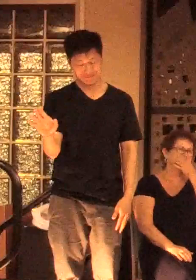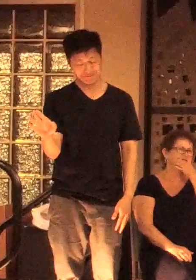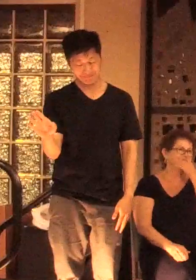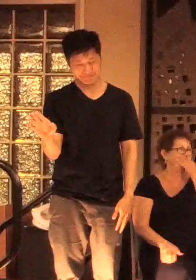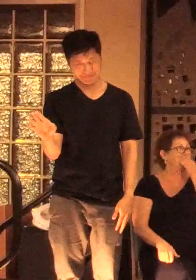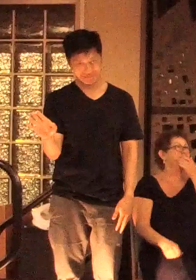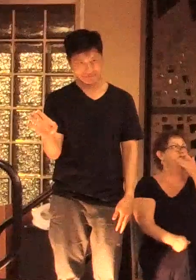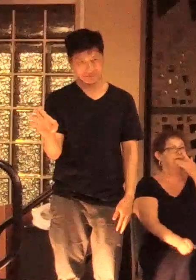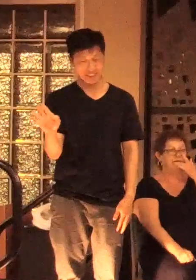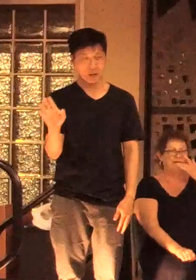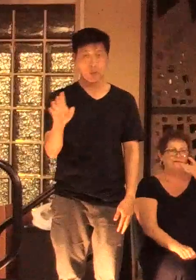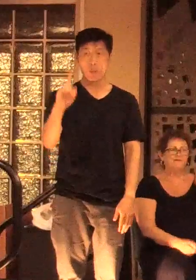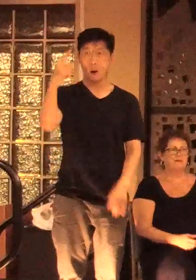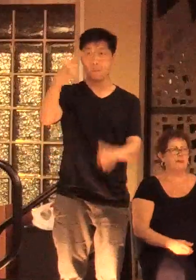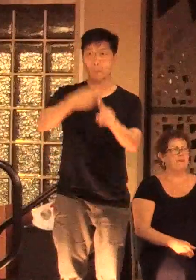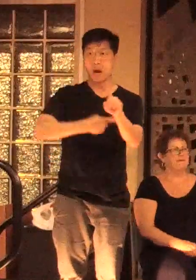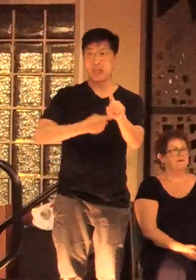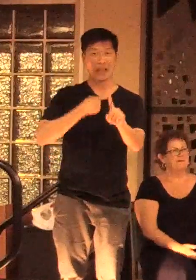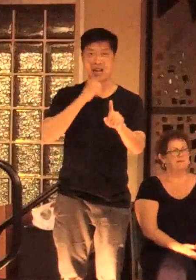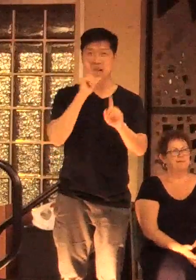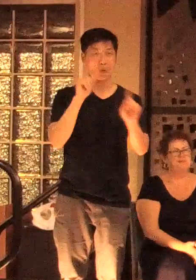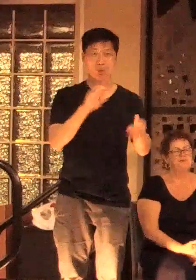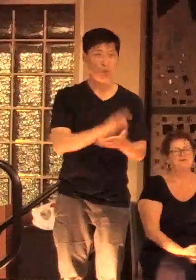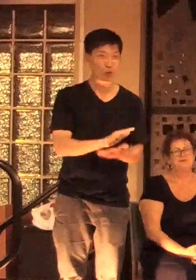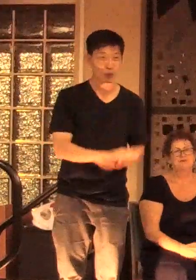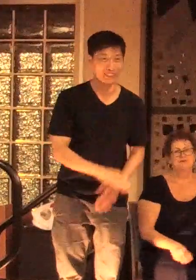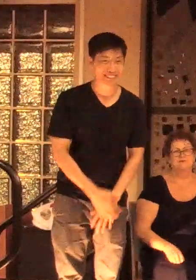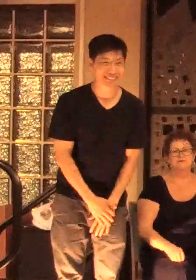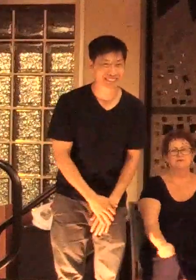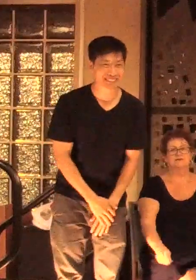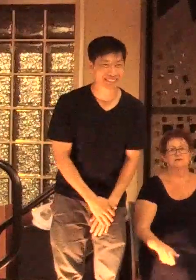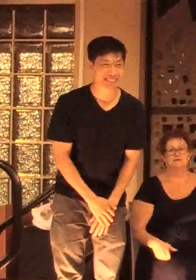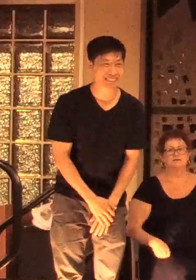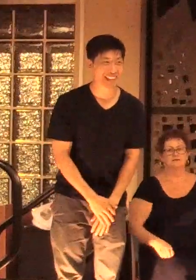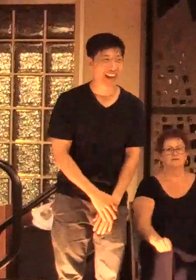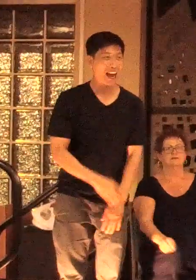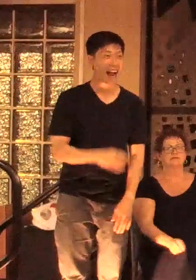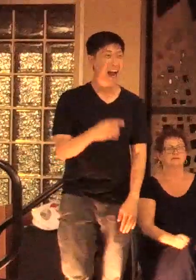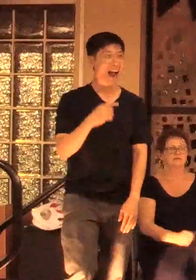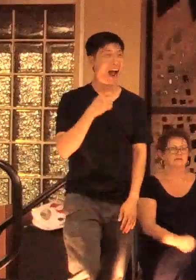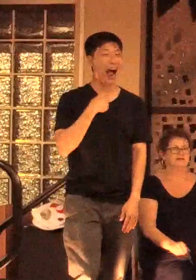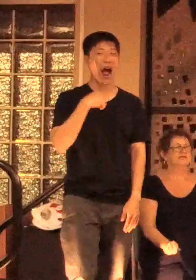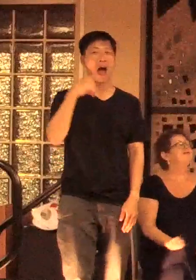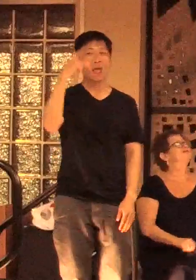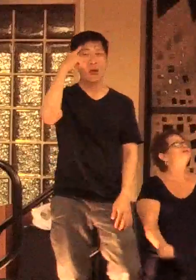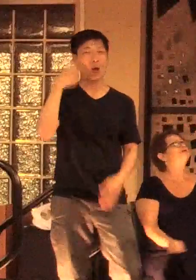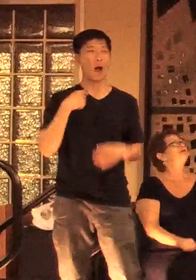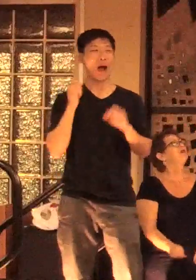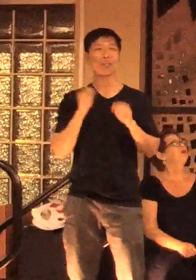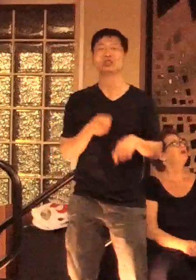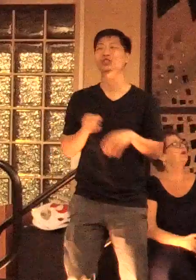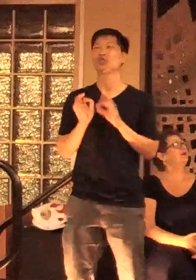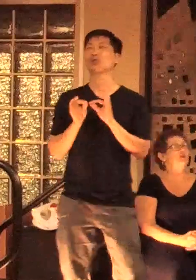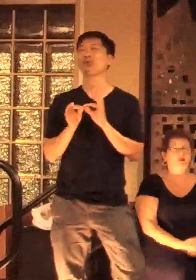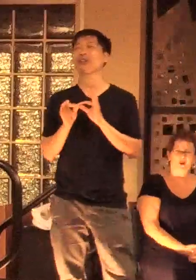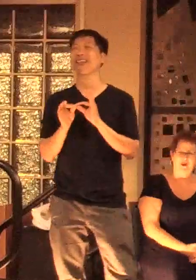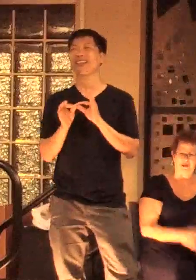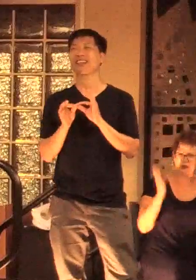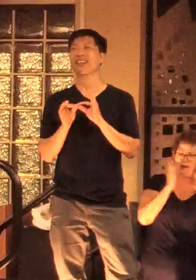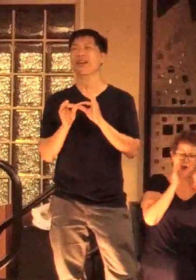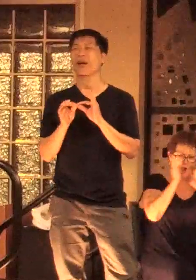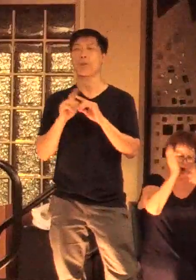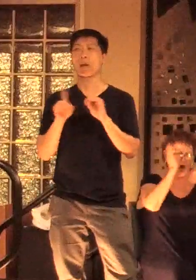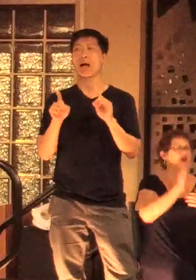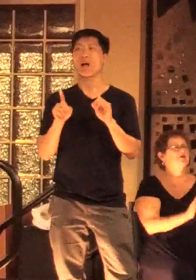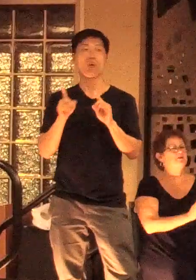school, I missed an entire month of school, and I thought I would interpret to get out of it, but my sister showed up.